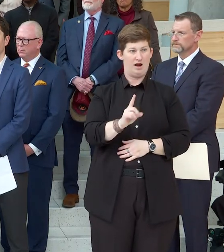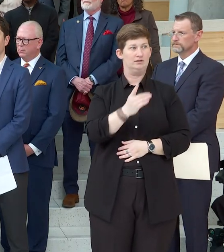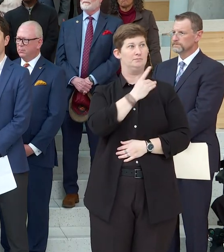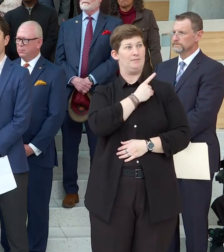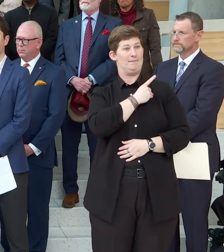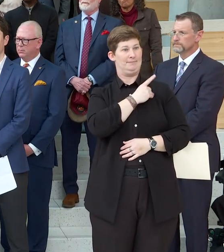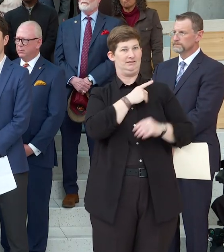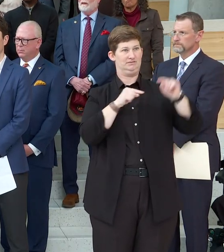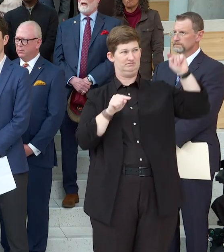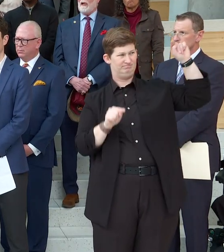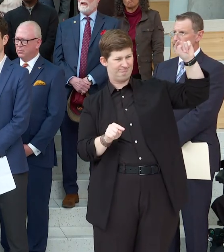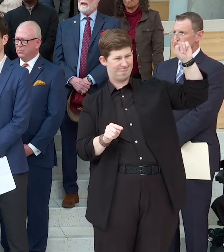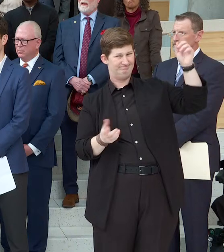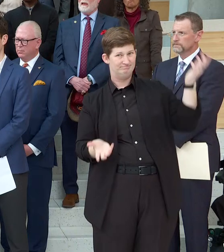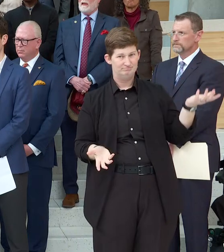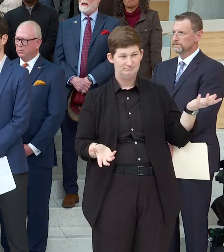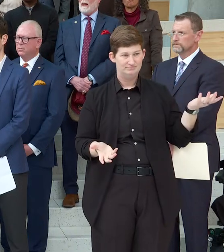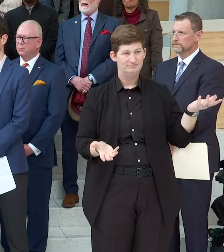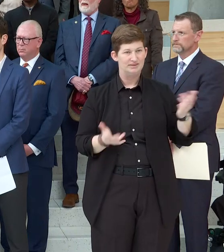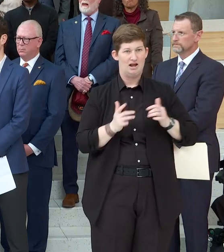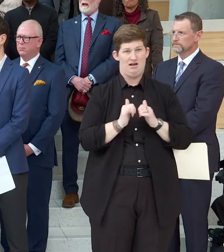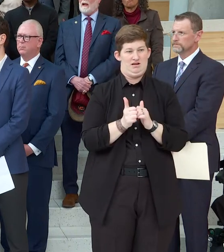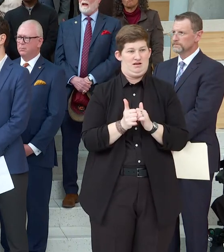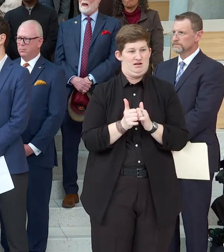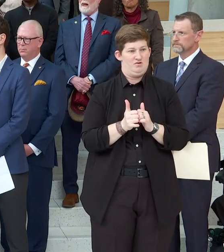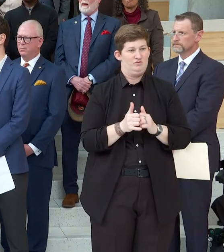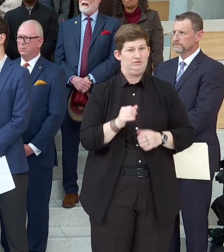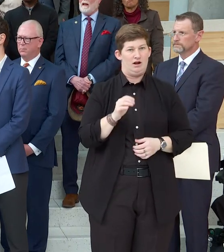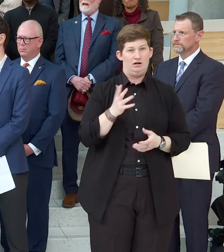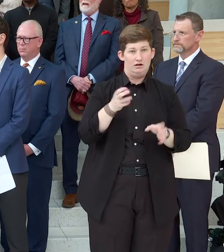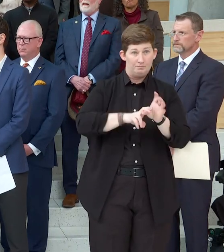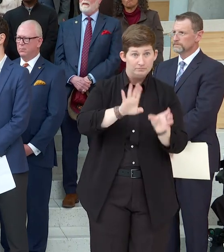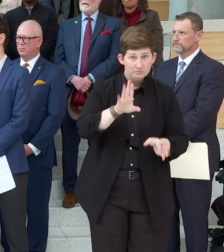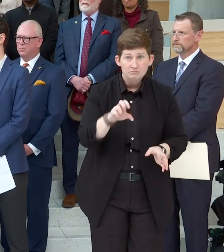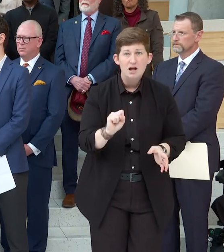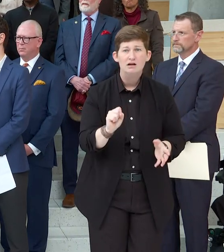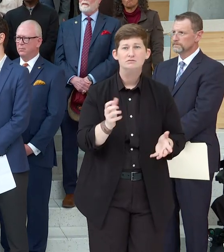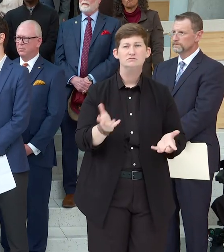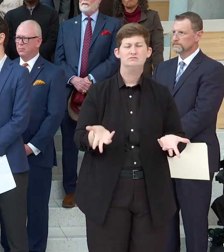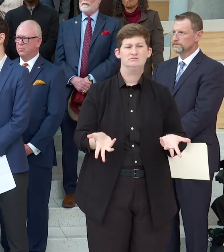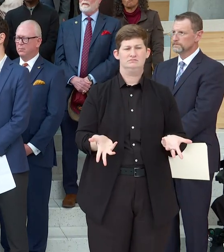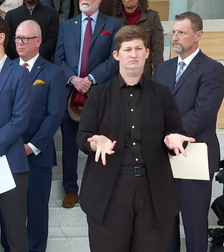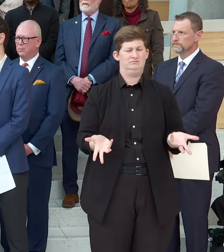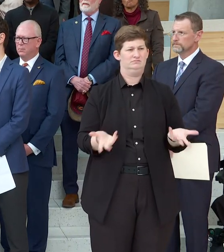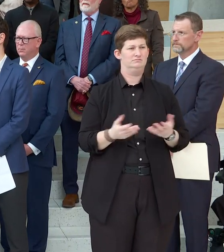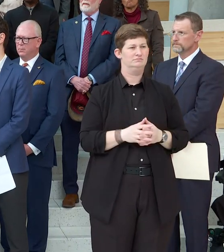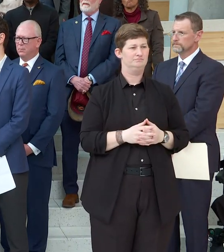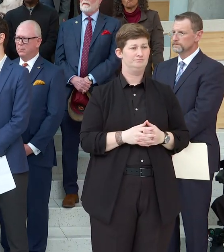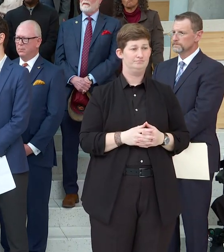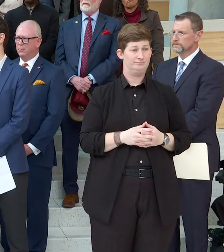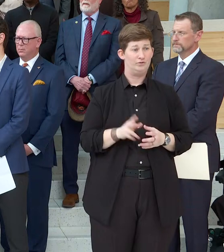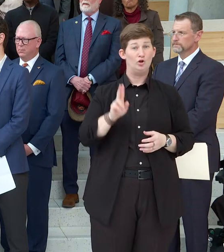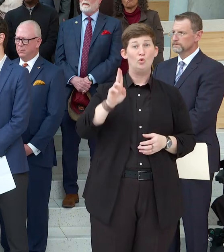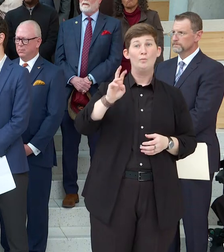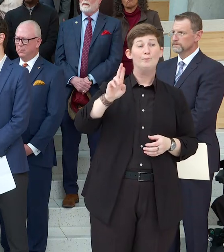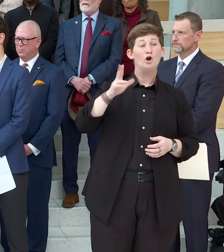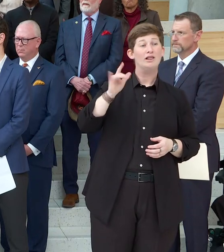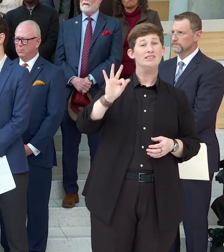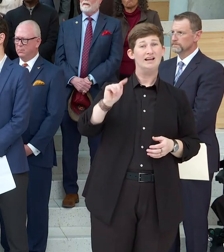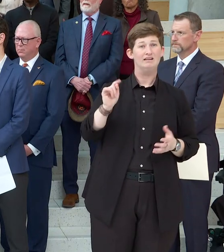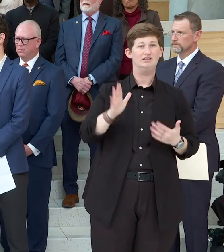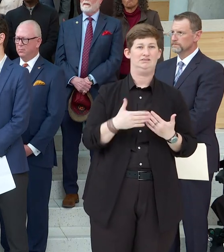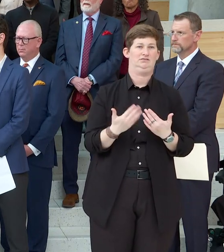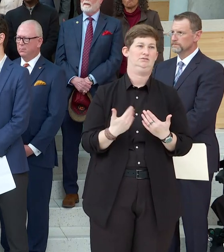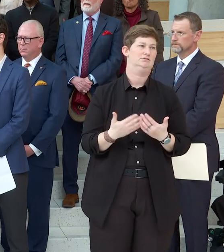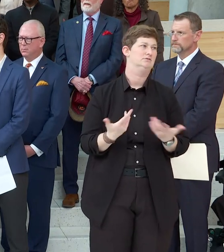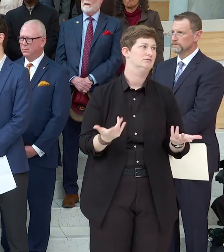that's easy to do with Uber and Lyft. It meant that I didn't have to take an entire day off work for those appointments. It meant my son